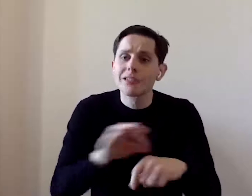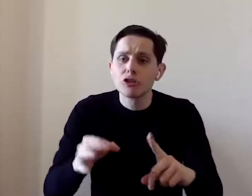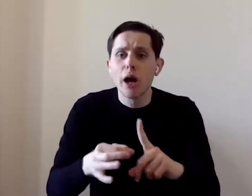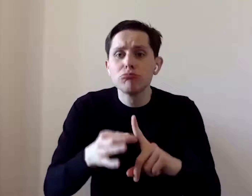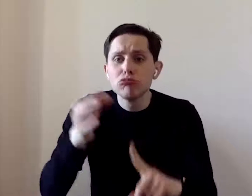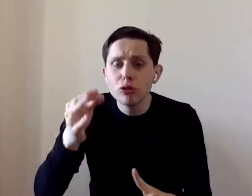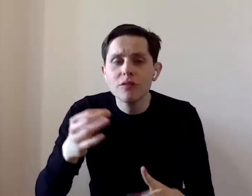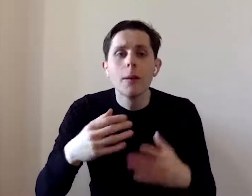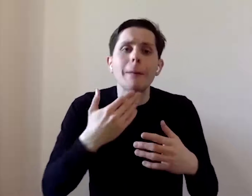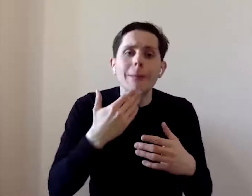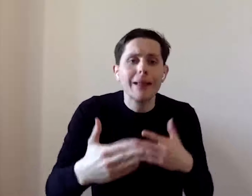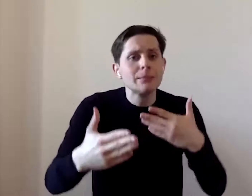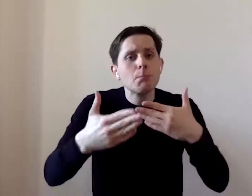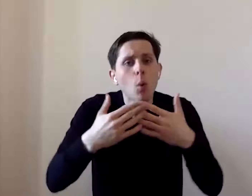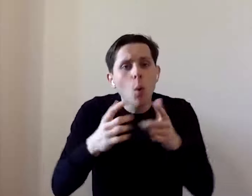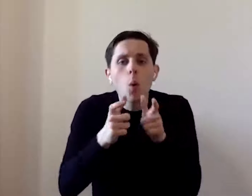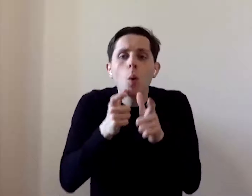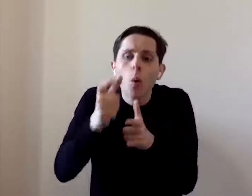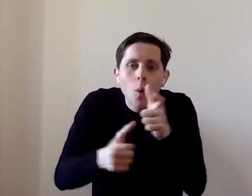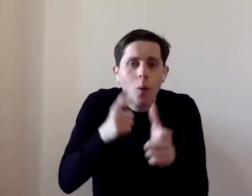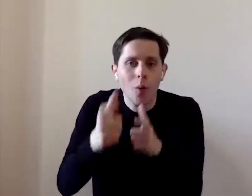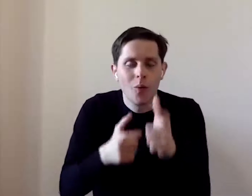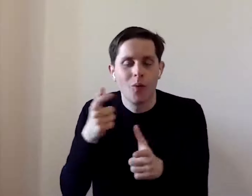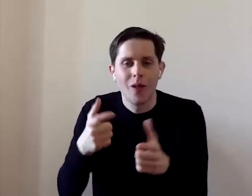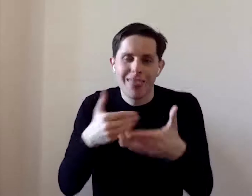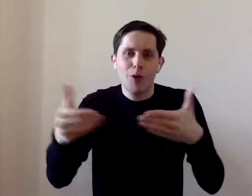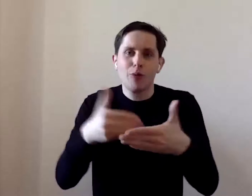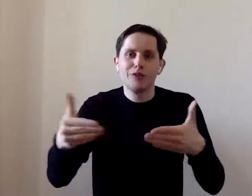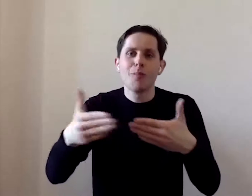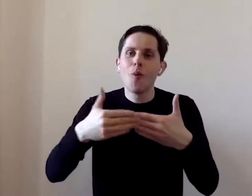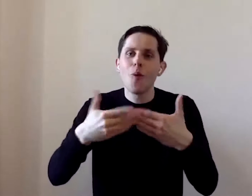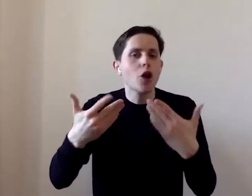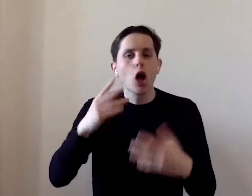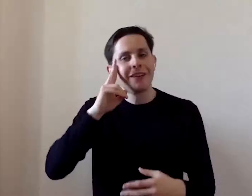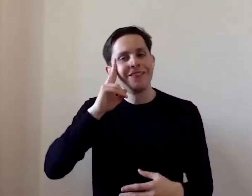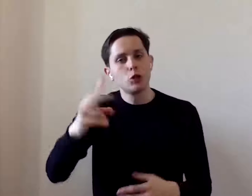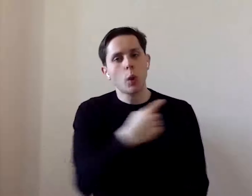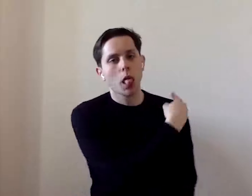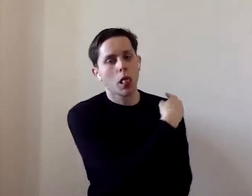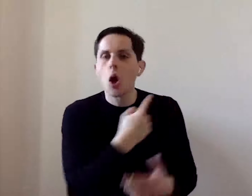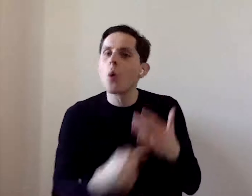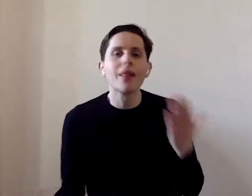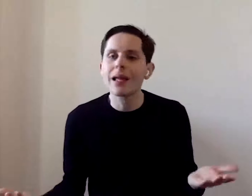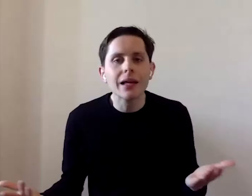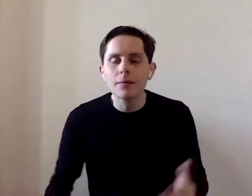you flip it around, it's a great opportunity to improve architecture if we really embrace this sort of linguistic element.